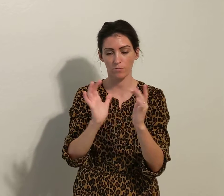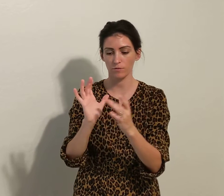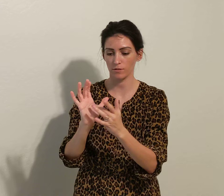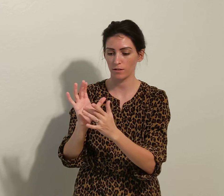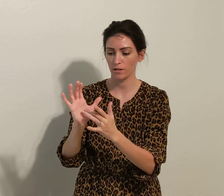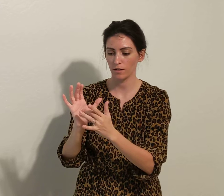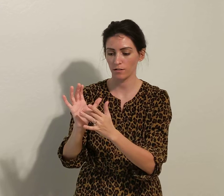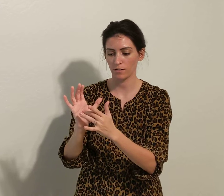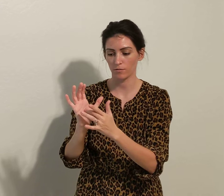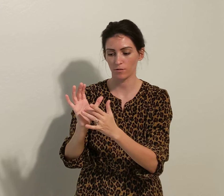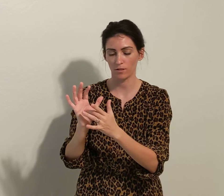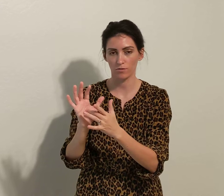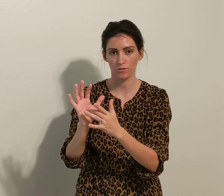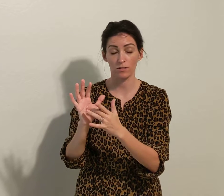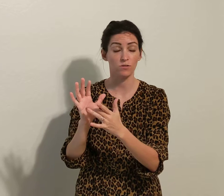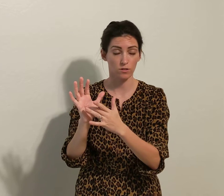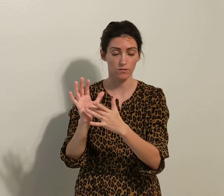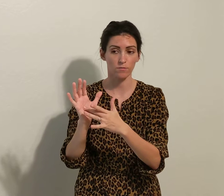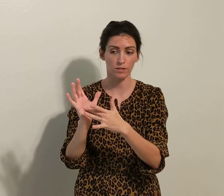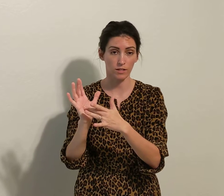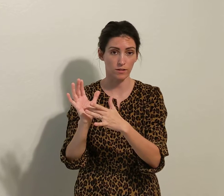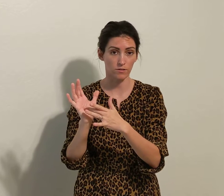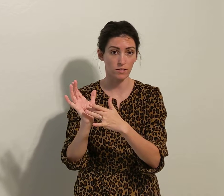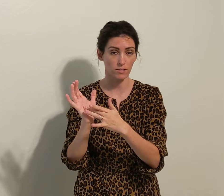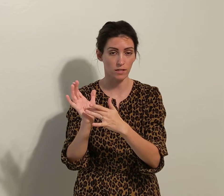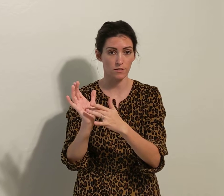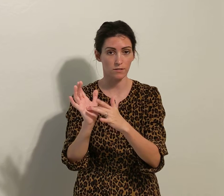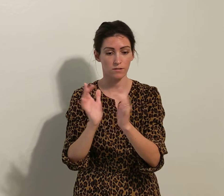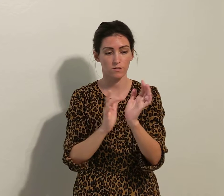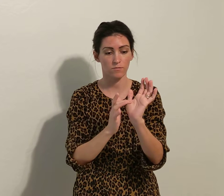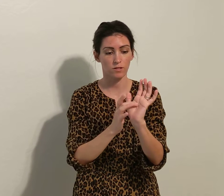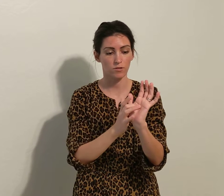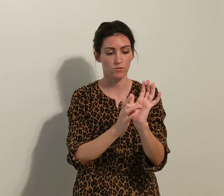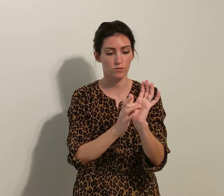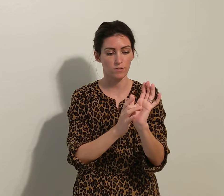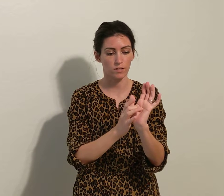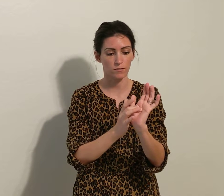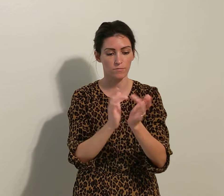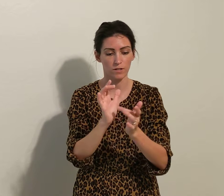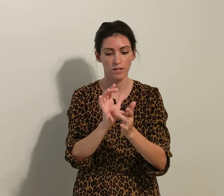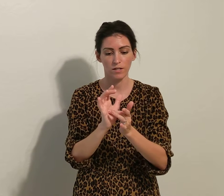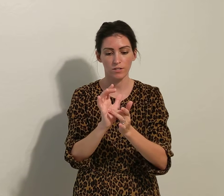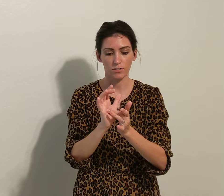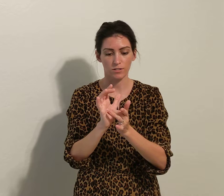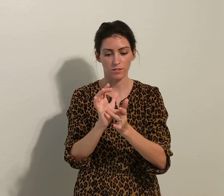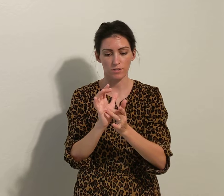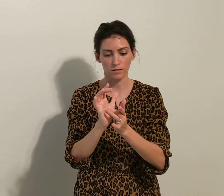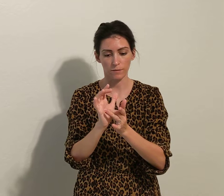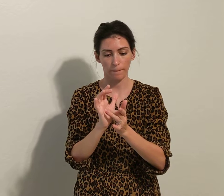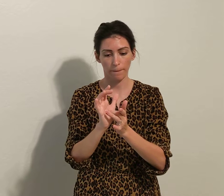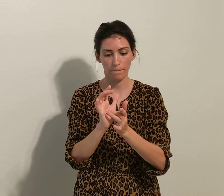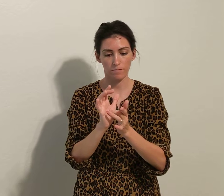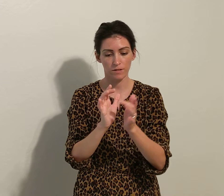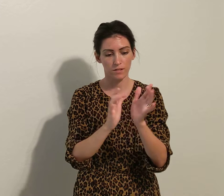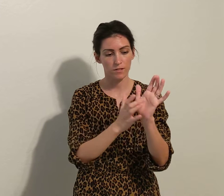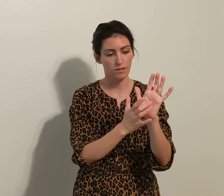palms, because that's where they started with the nails in his hands when they crucified him. Jesus,